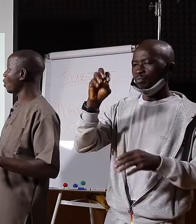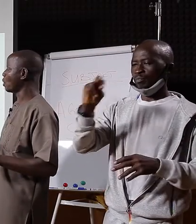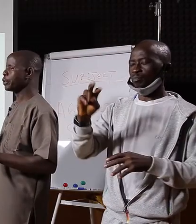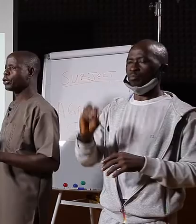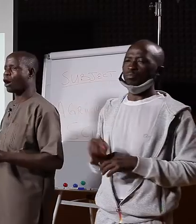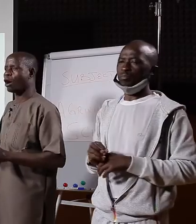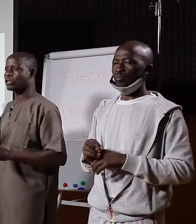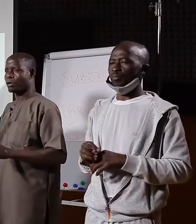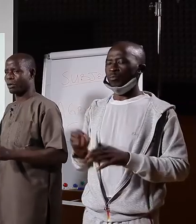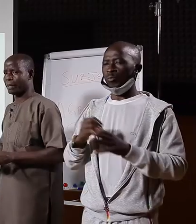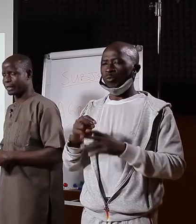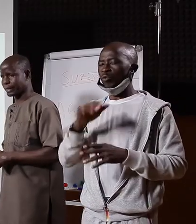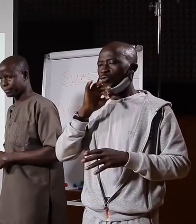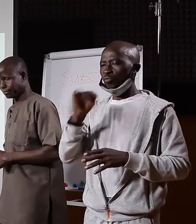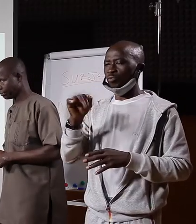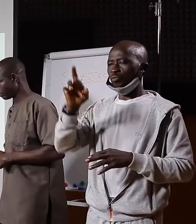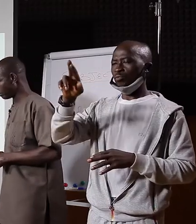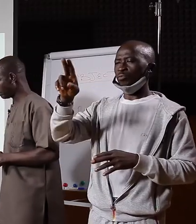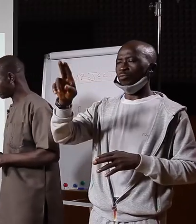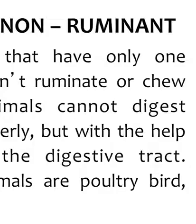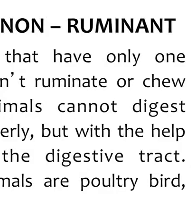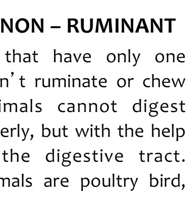Monogastric or non-ruminant.